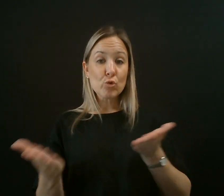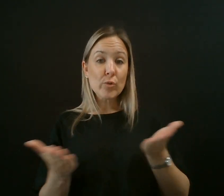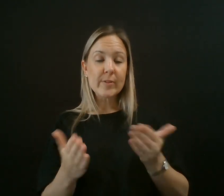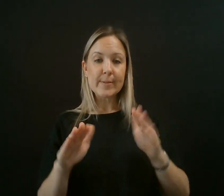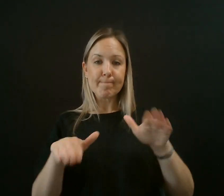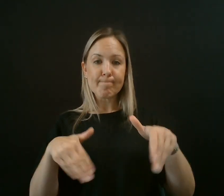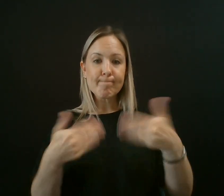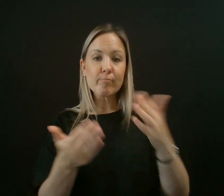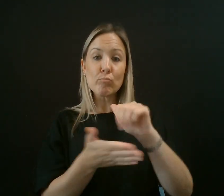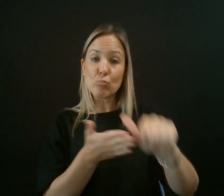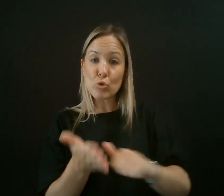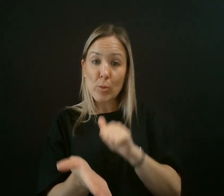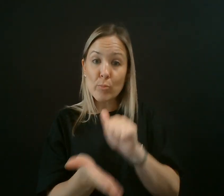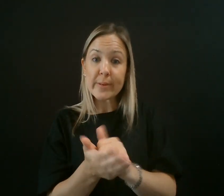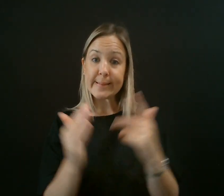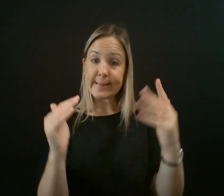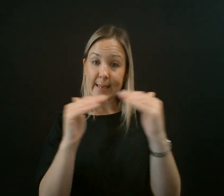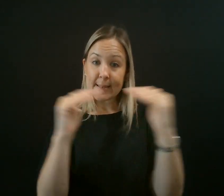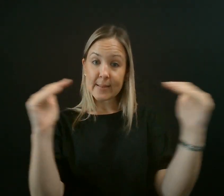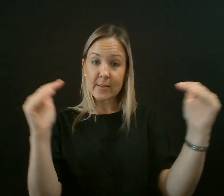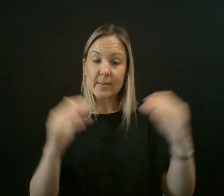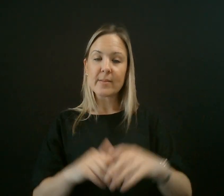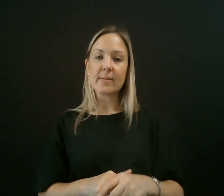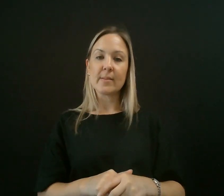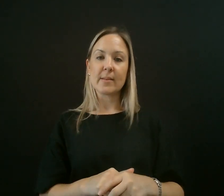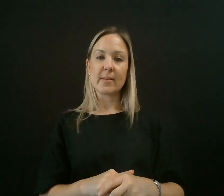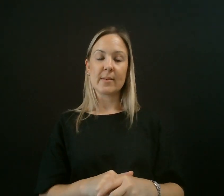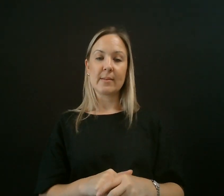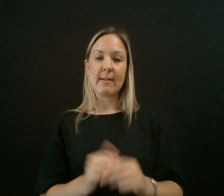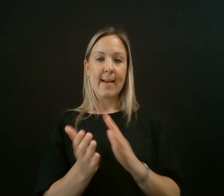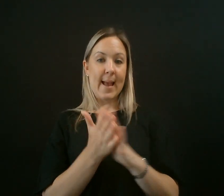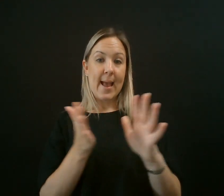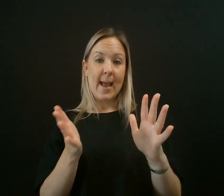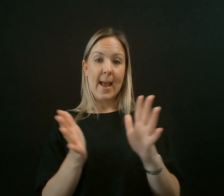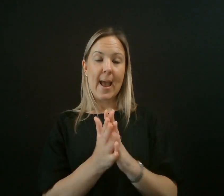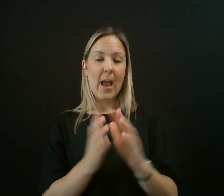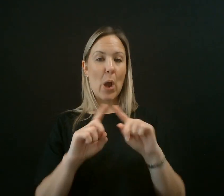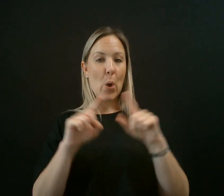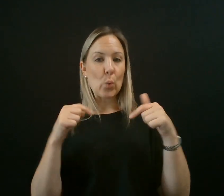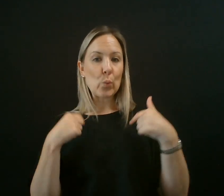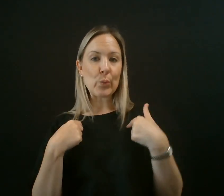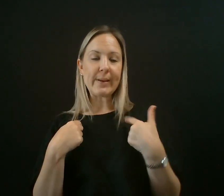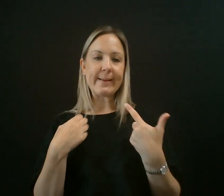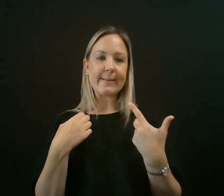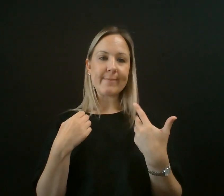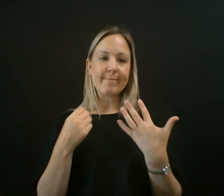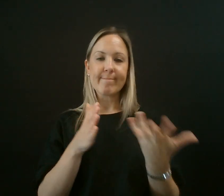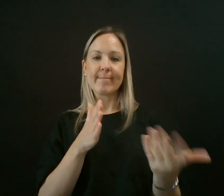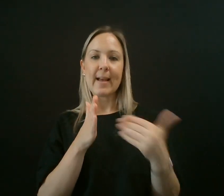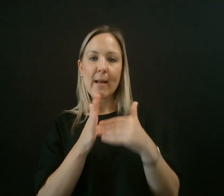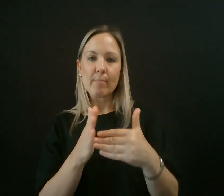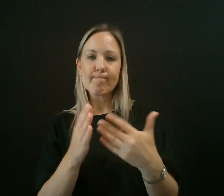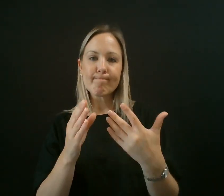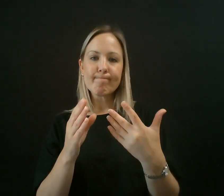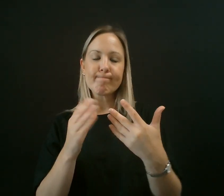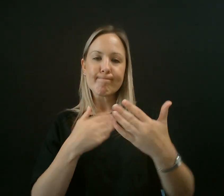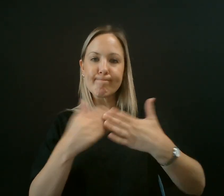in an appropriate standard, how we've dealt with a complaint, how we have dealt